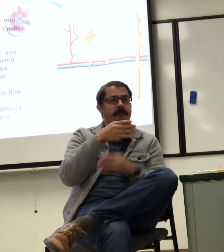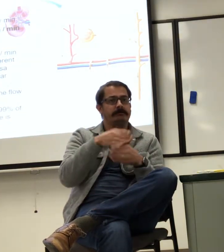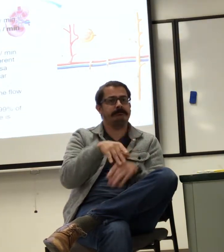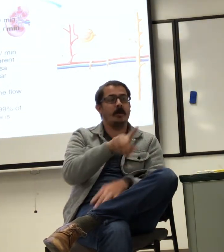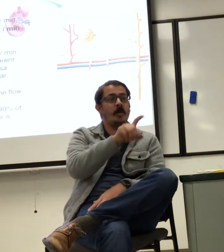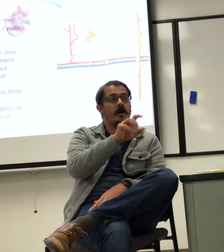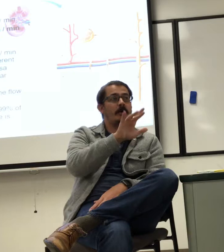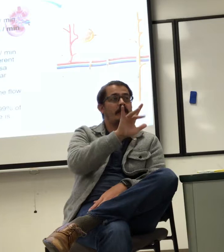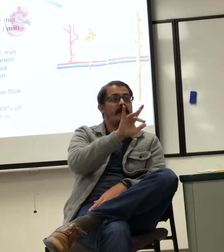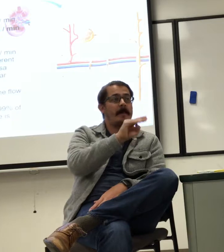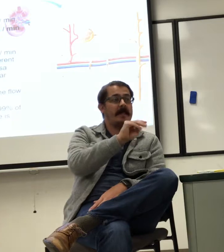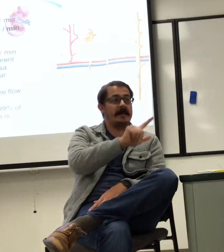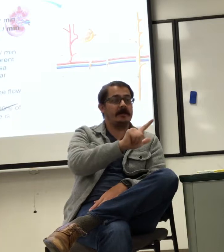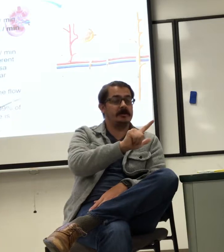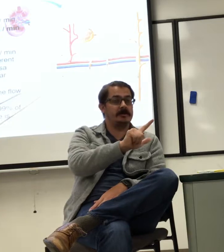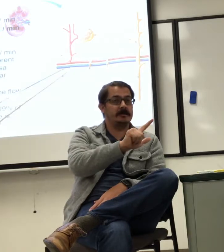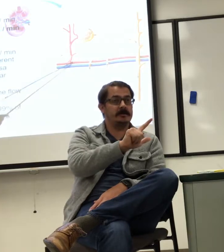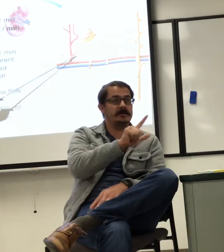125